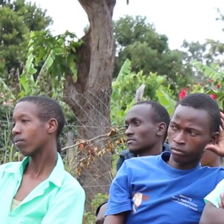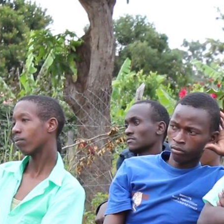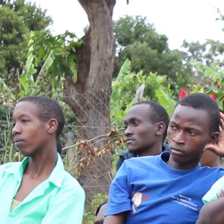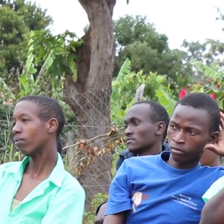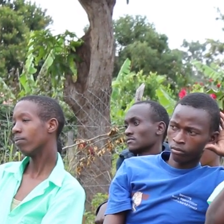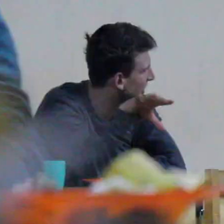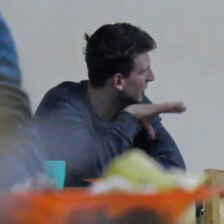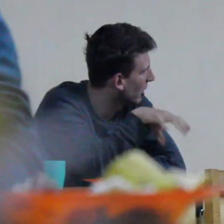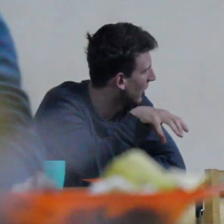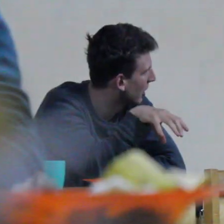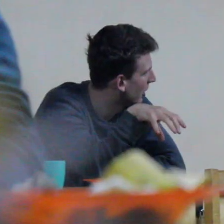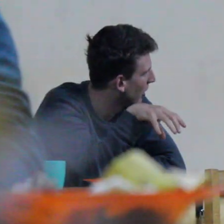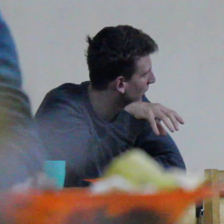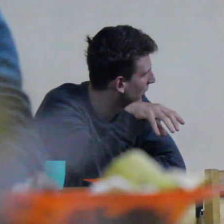to communicate. And so